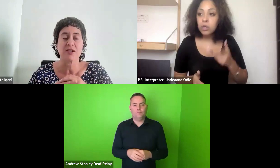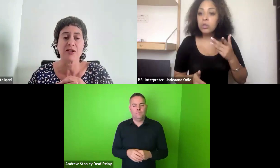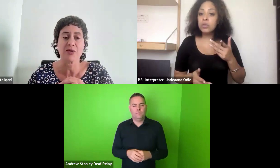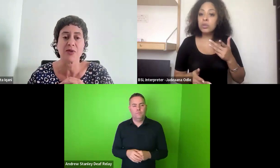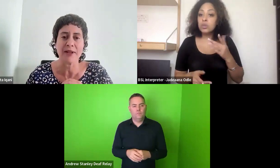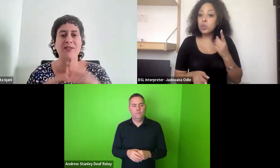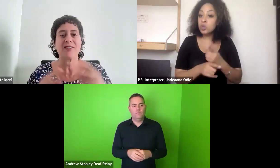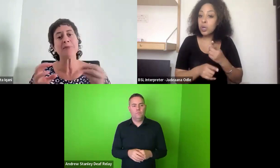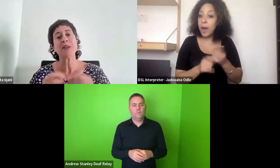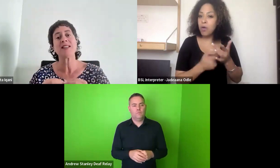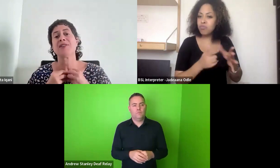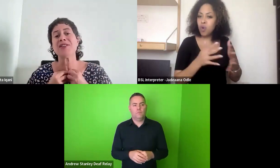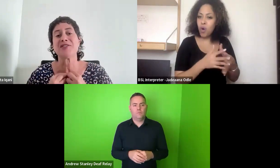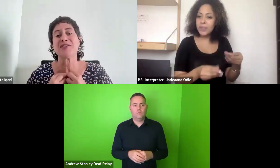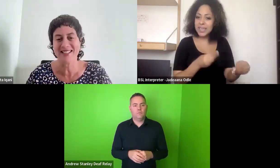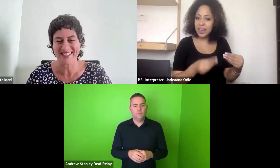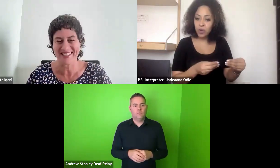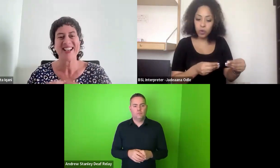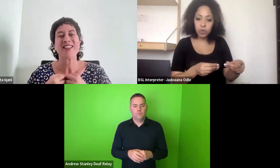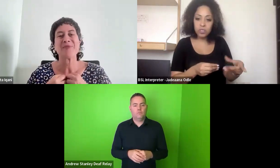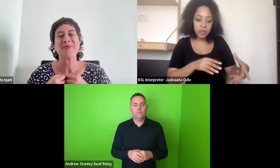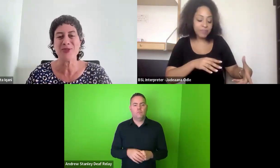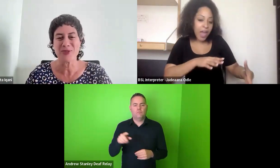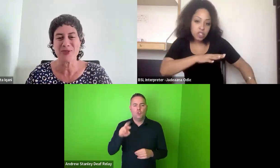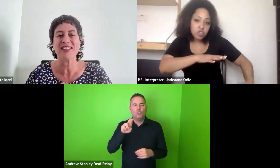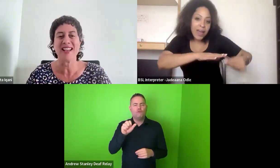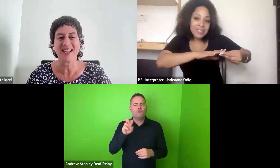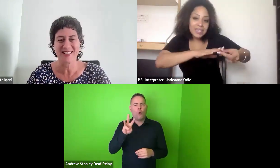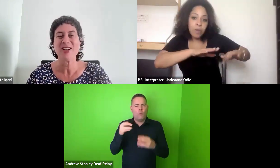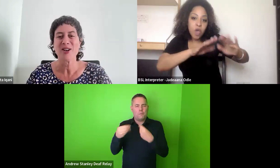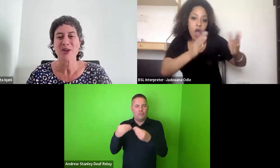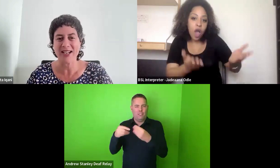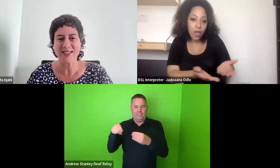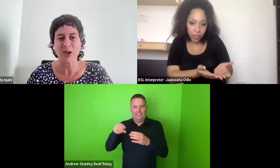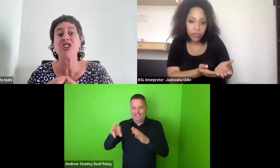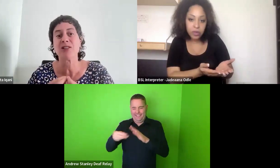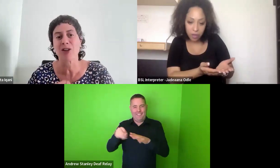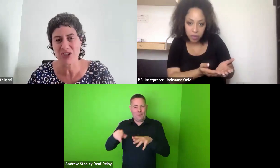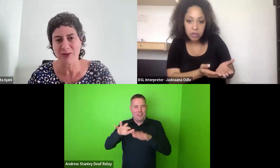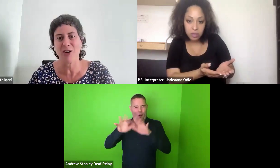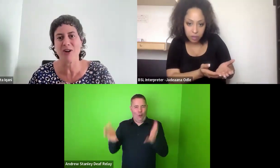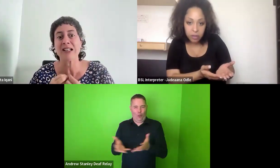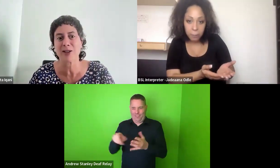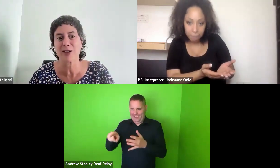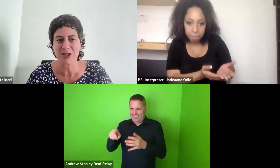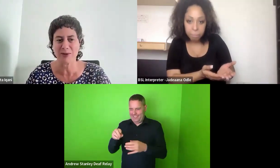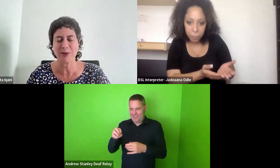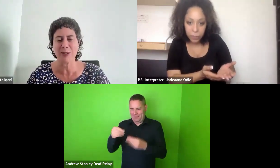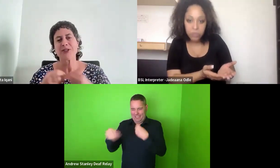was just describing. So that means that the very devices that we use to connect, right, are geological,